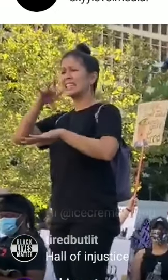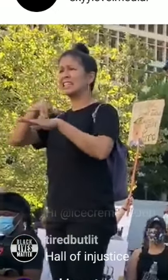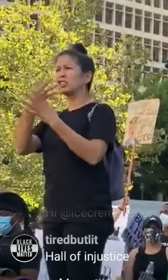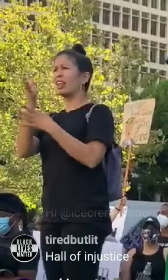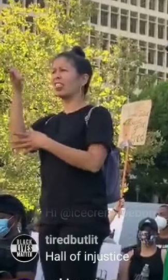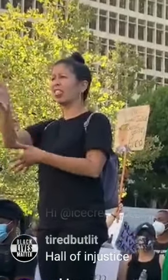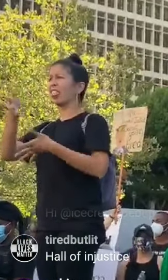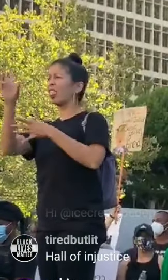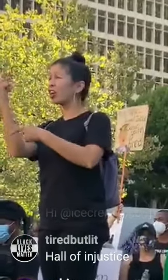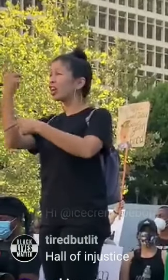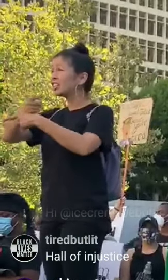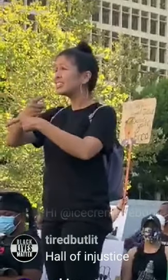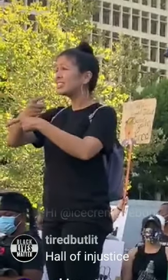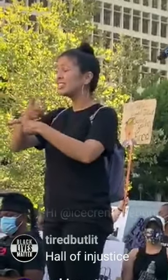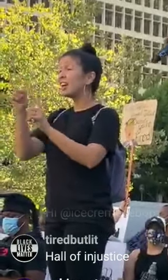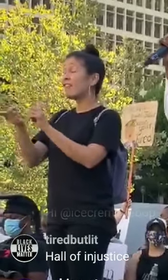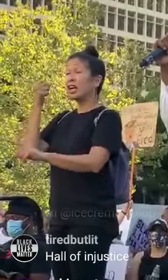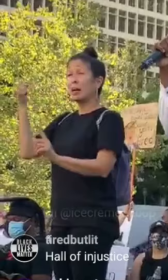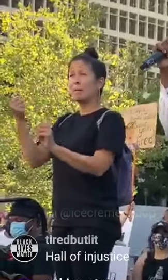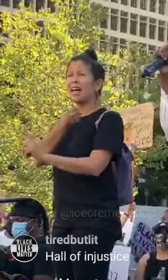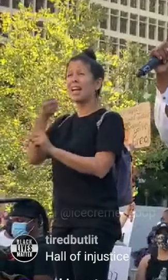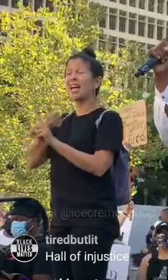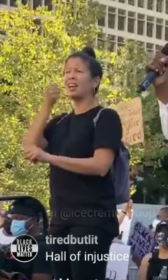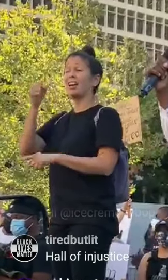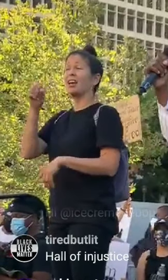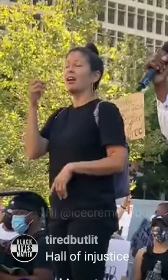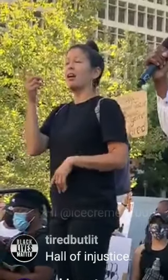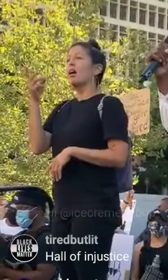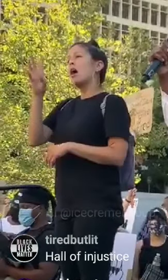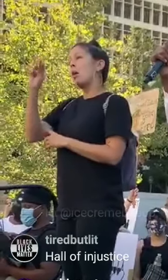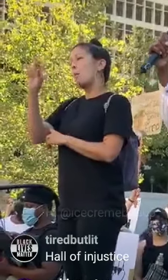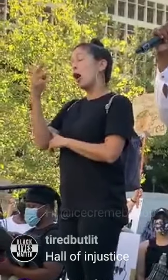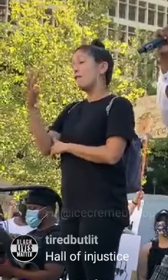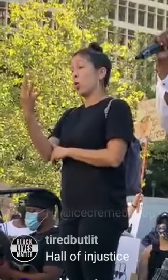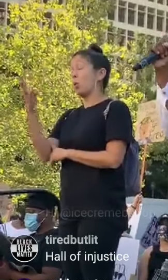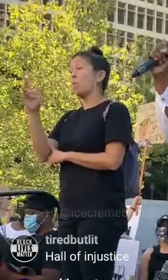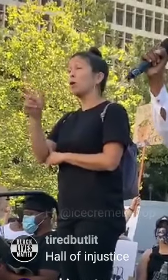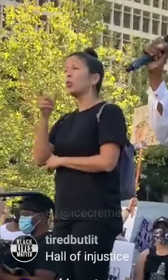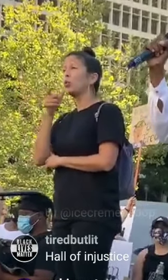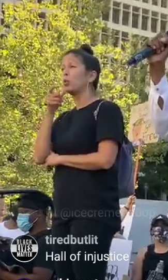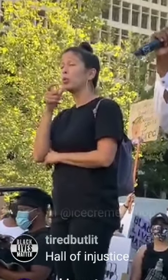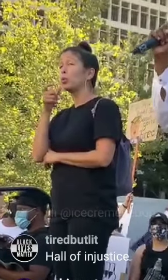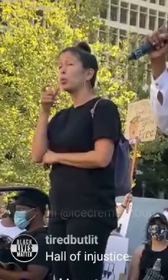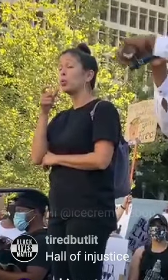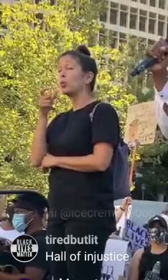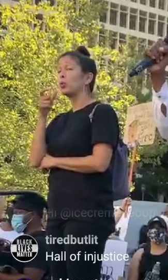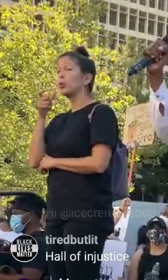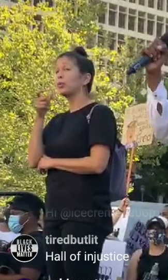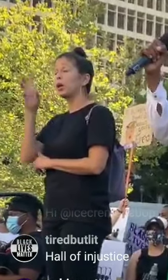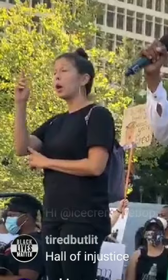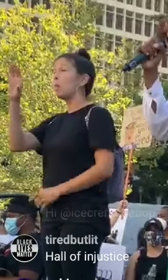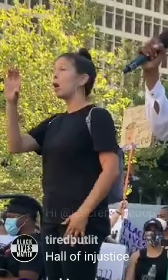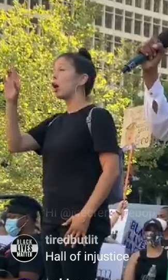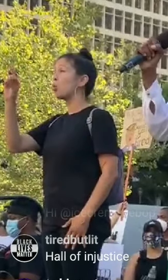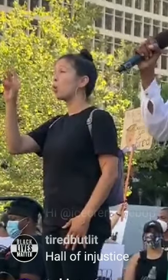Central Jail. His first beating he took on March the 4th by Mark